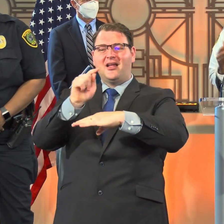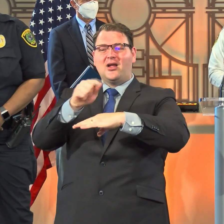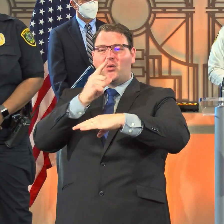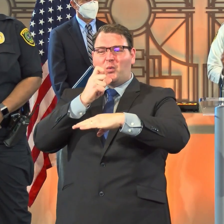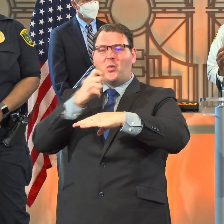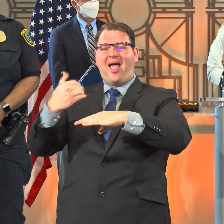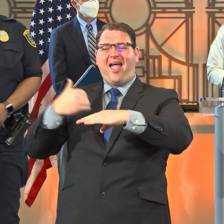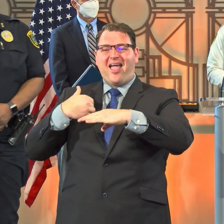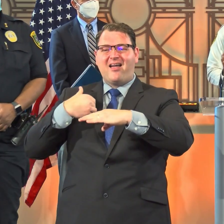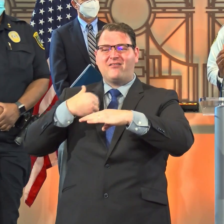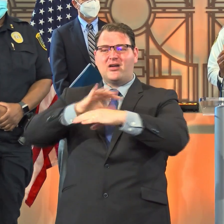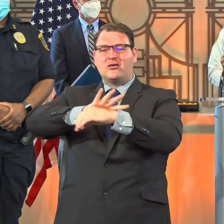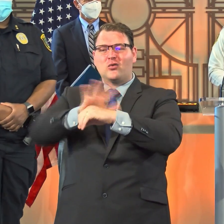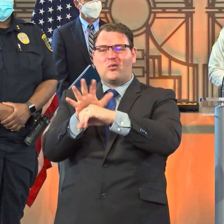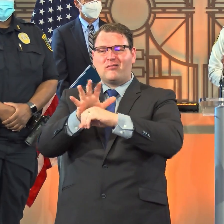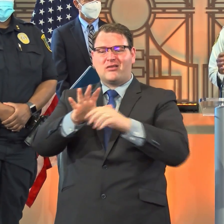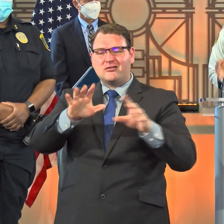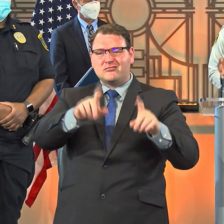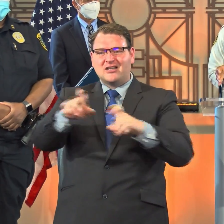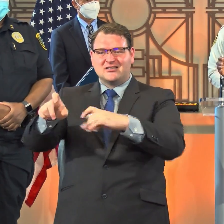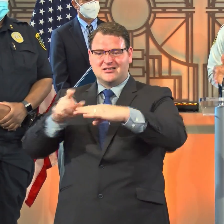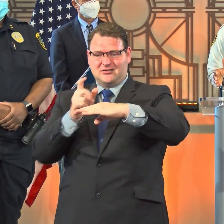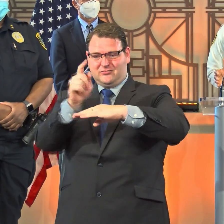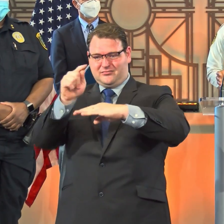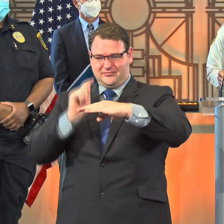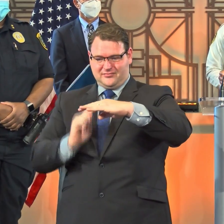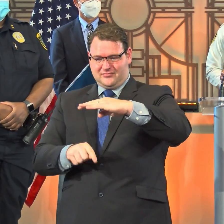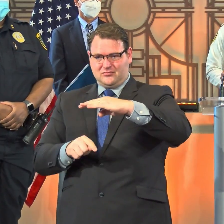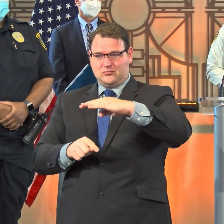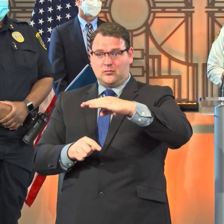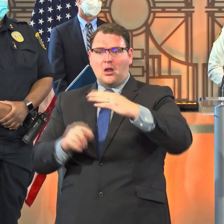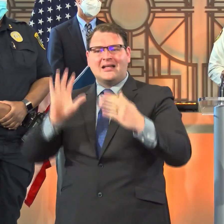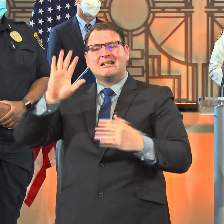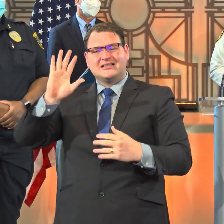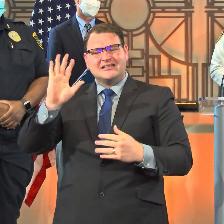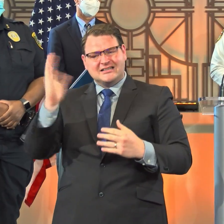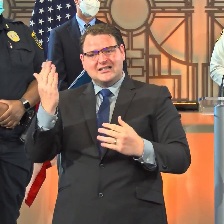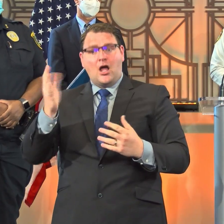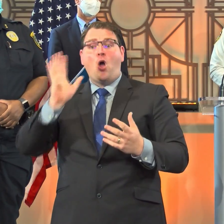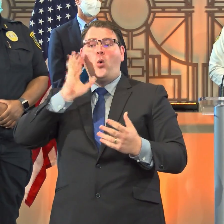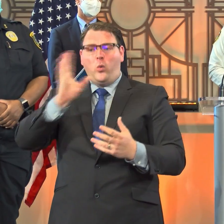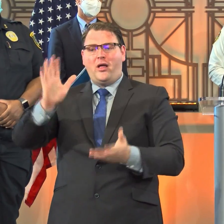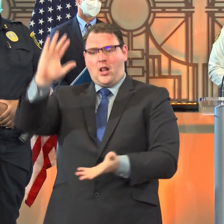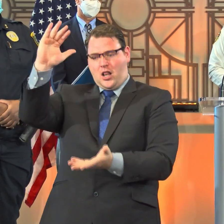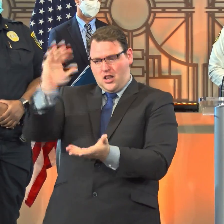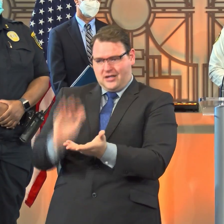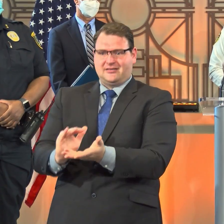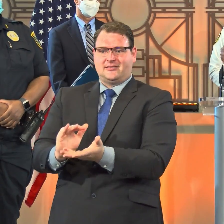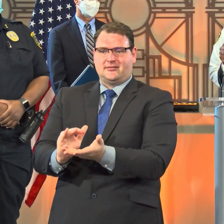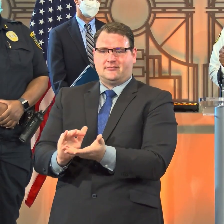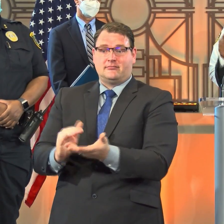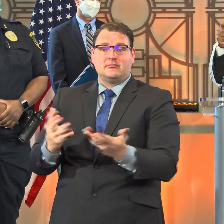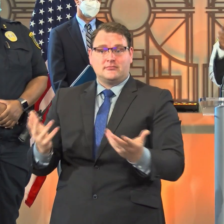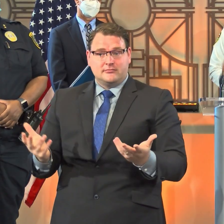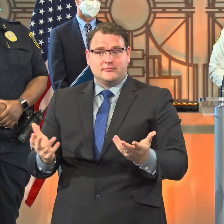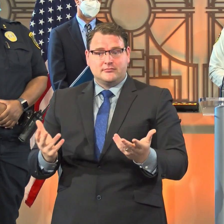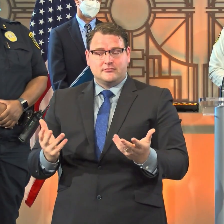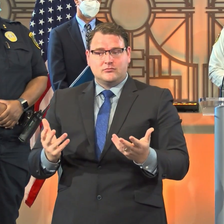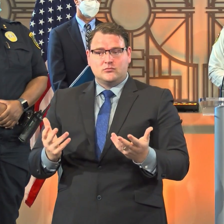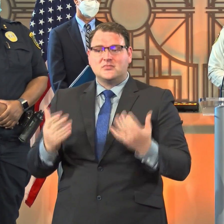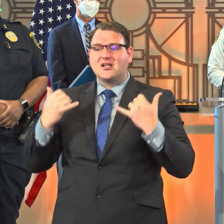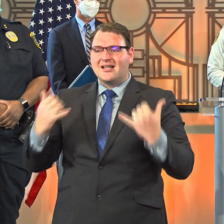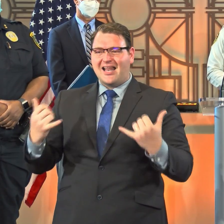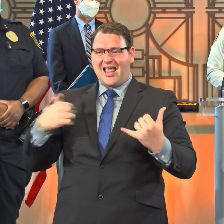you can't, we're measuring apples and oranges right now, So you can only determine whether or not that percentage has